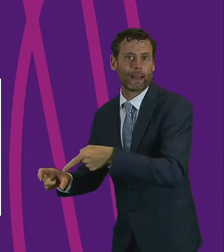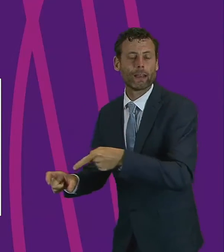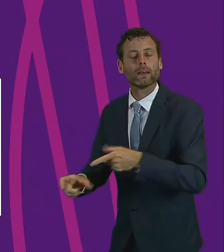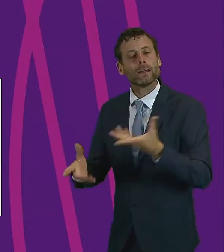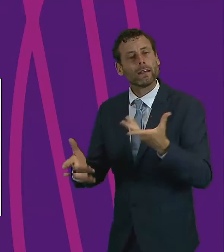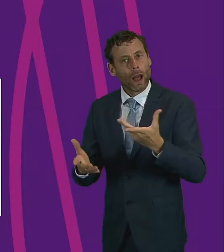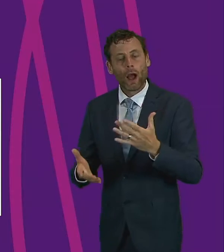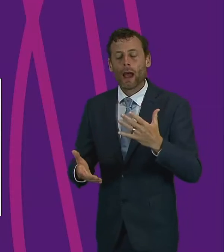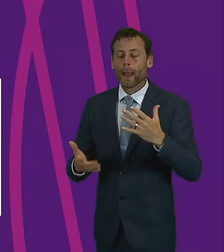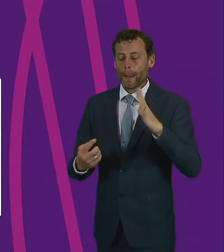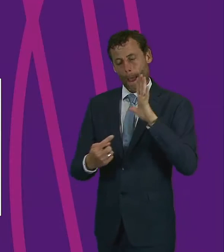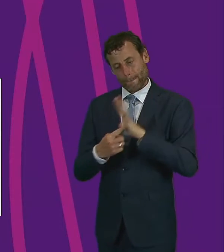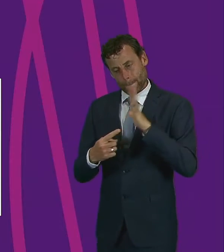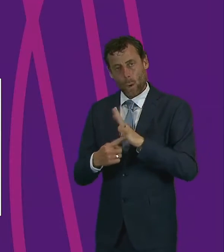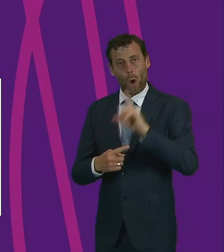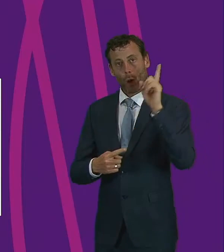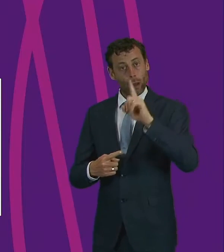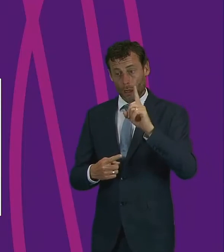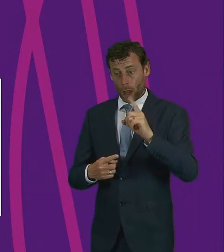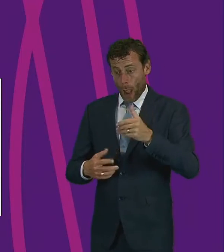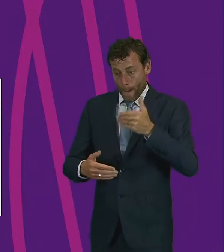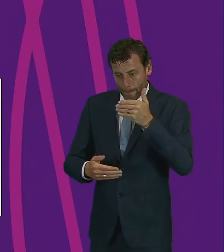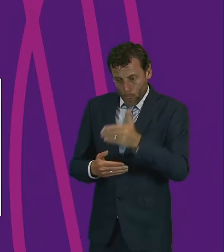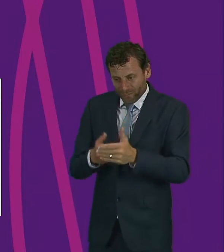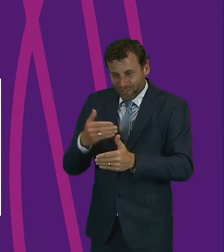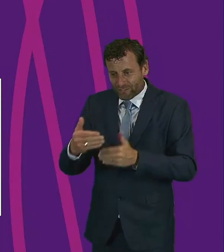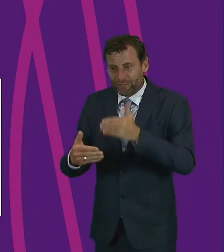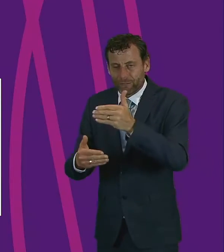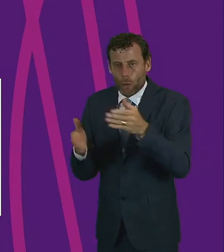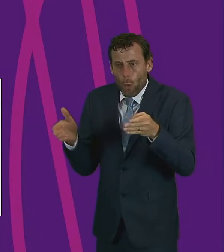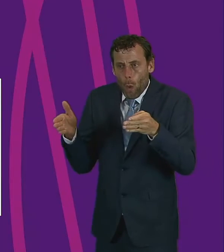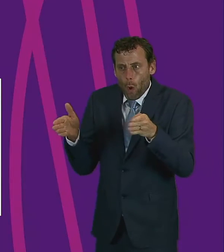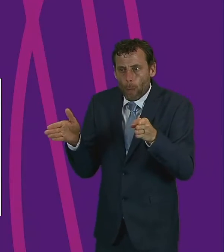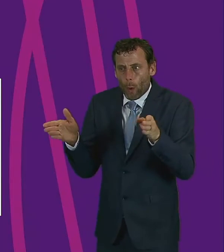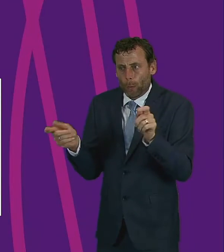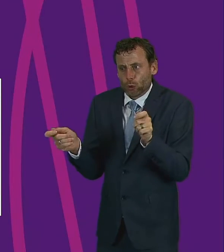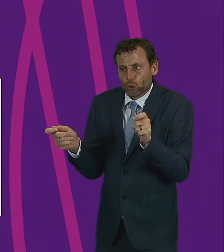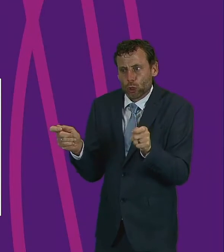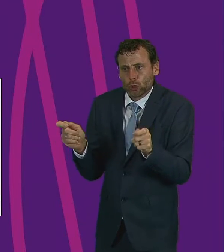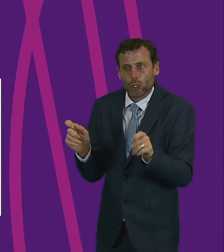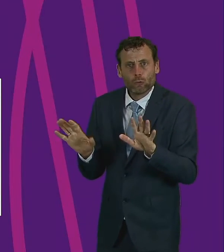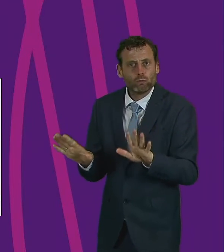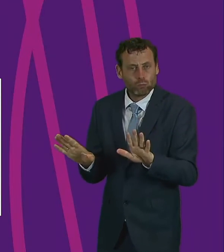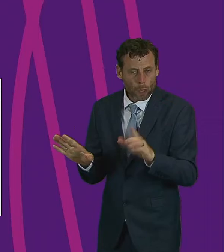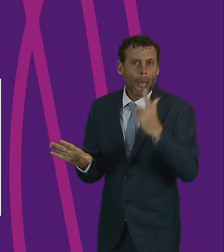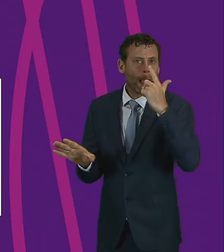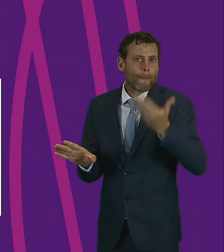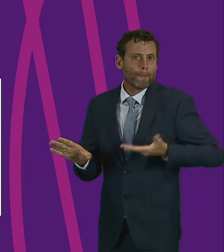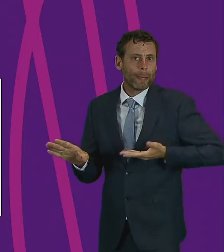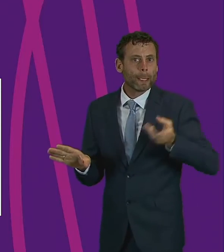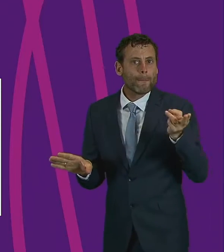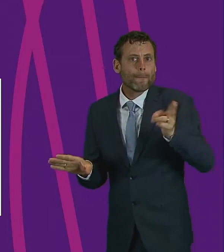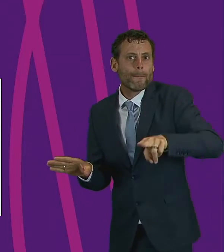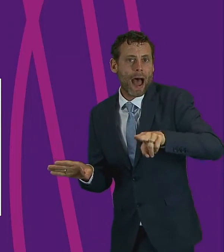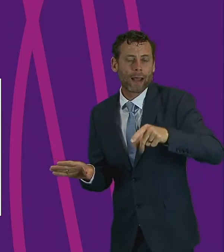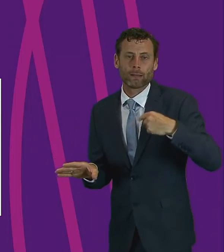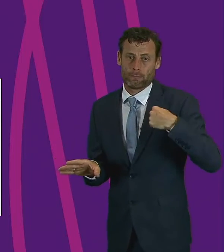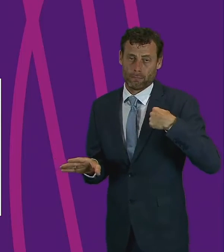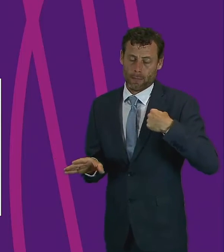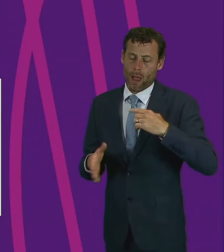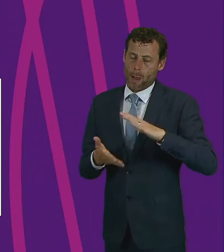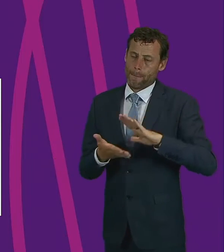are tentative, in line with the science and the evidence. And I'm pleased to note that the vast majority of our citizens are